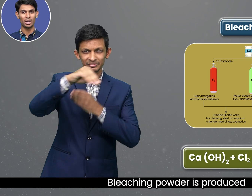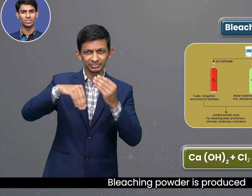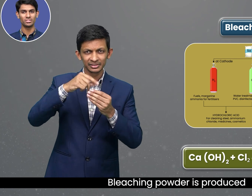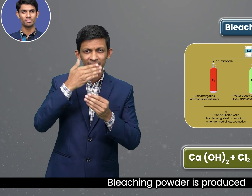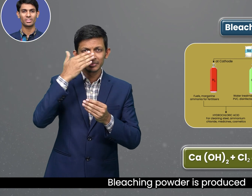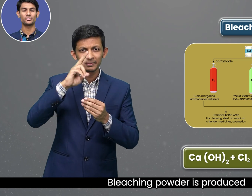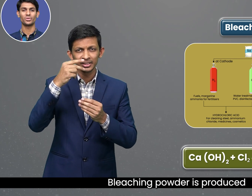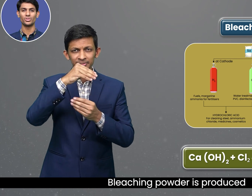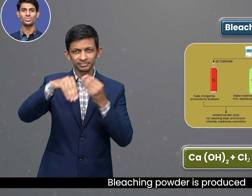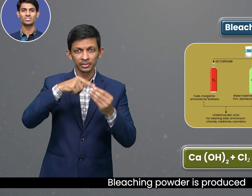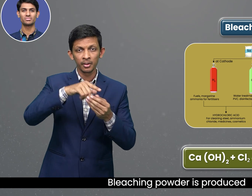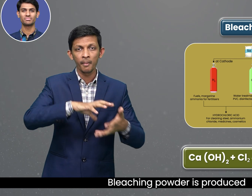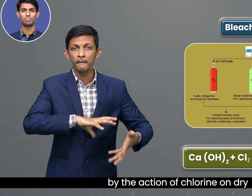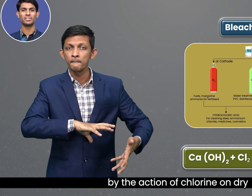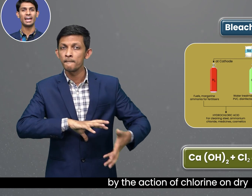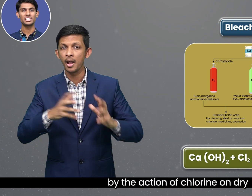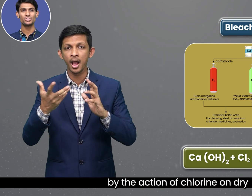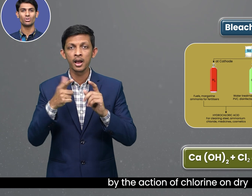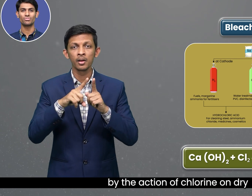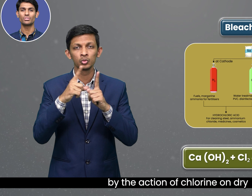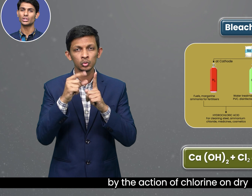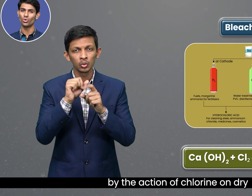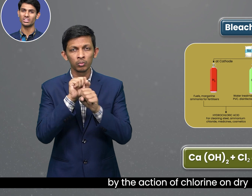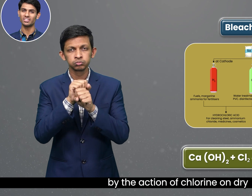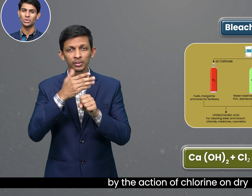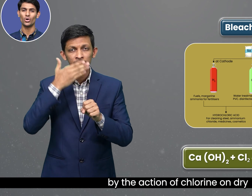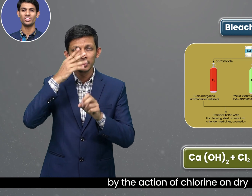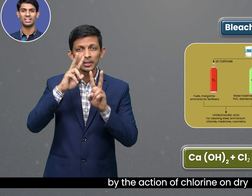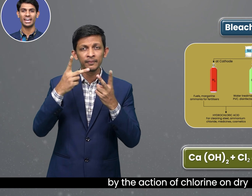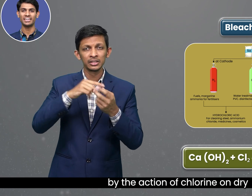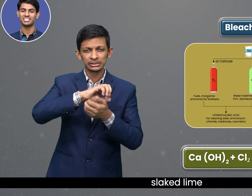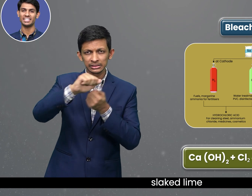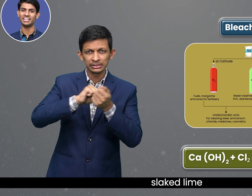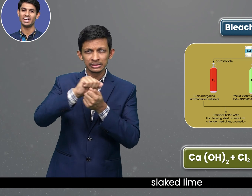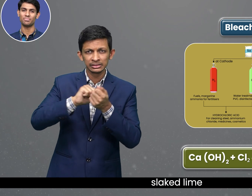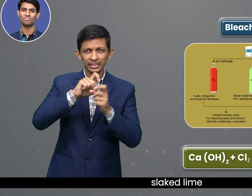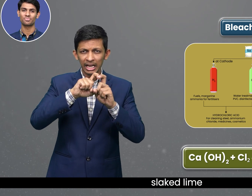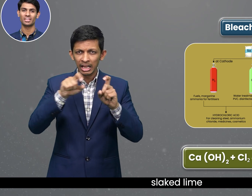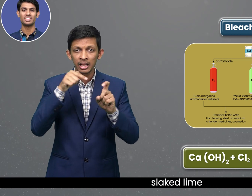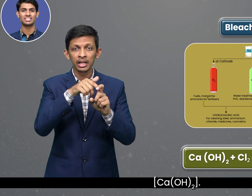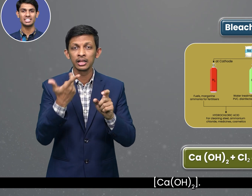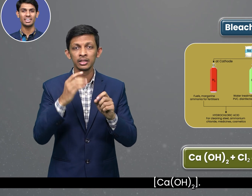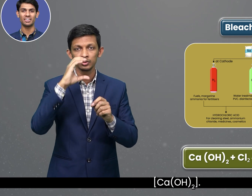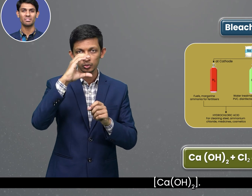Bleaching powder is produced by the action of chlorine on dry slaked lime,